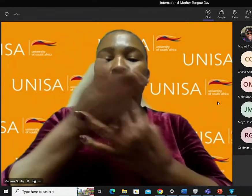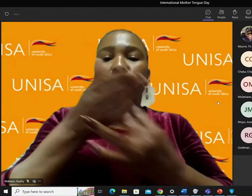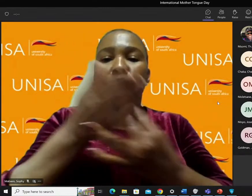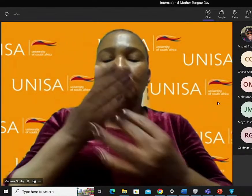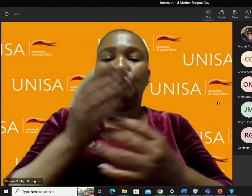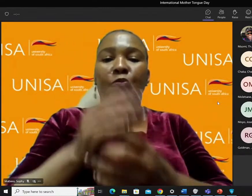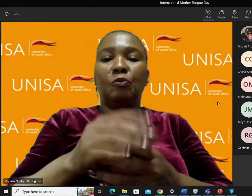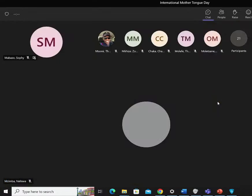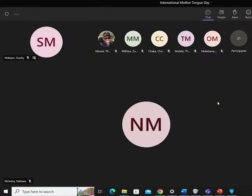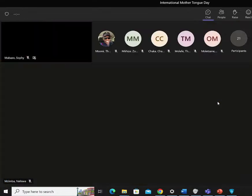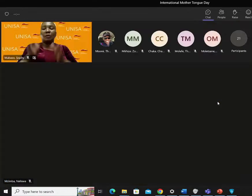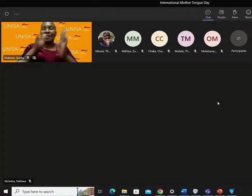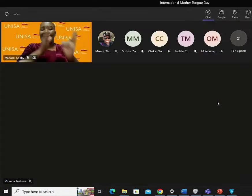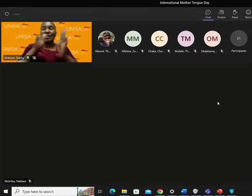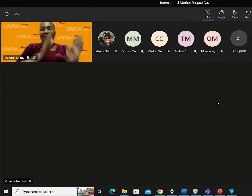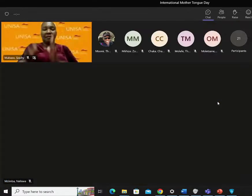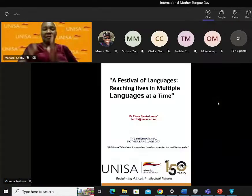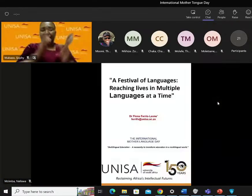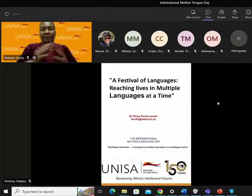PowerPoint. Thank you.